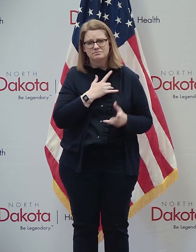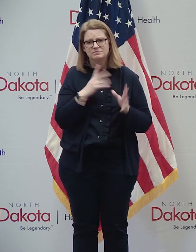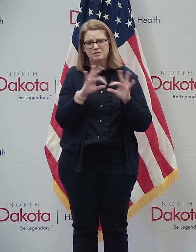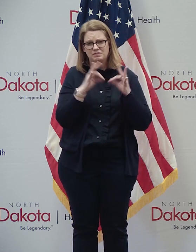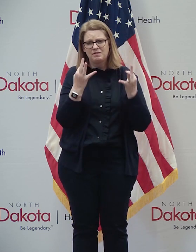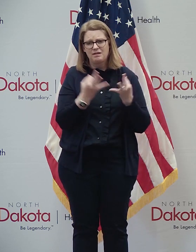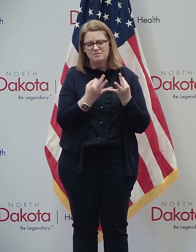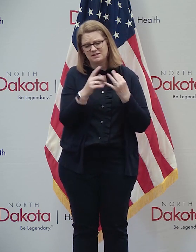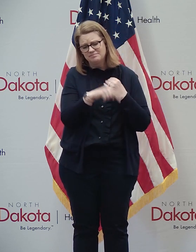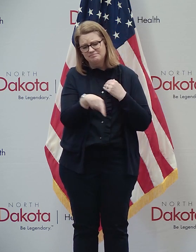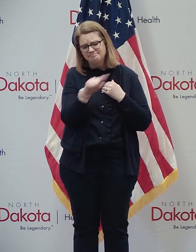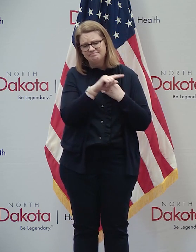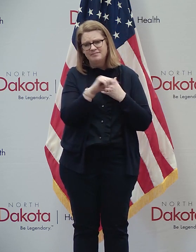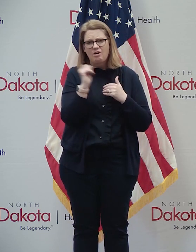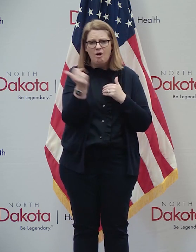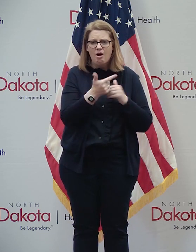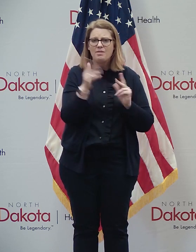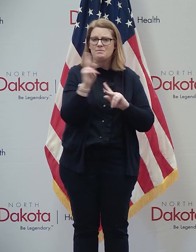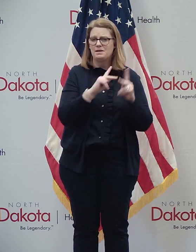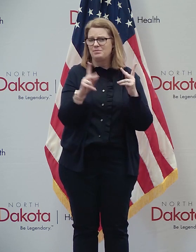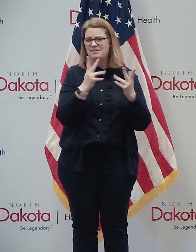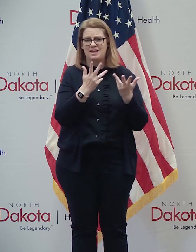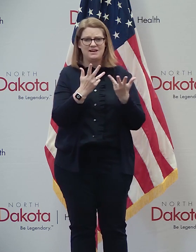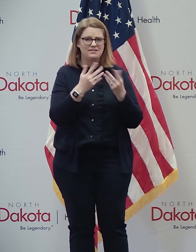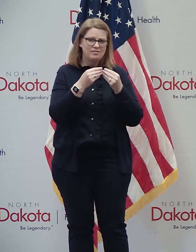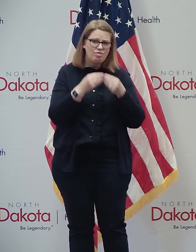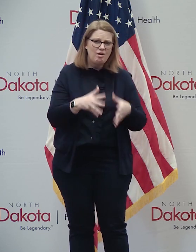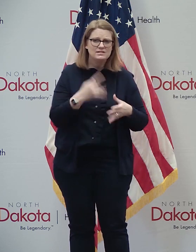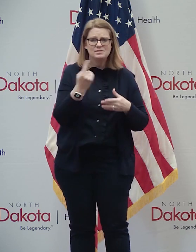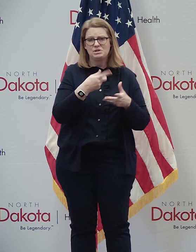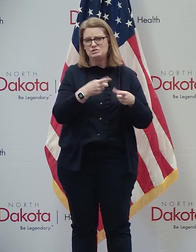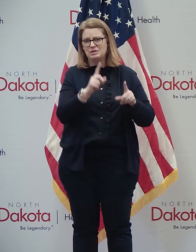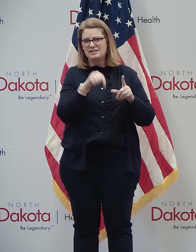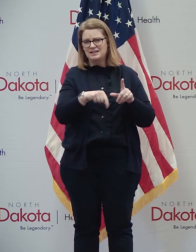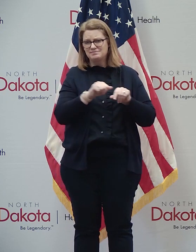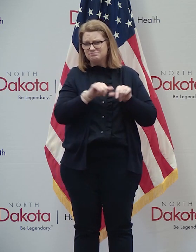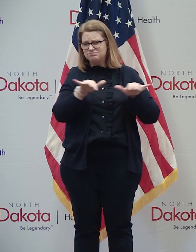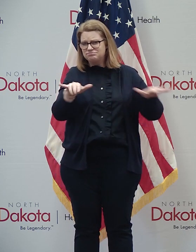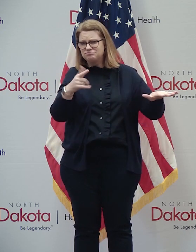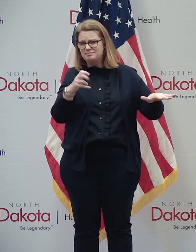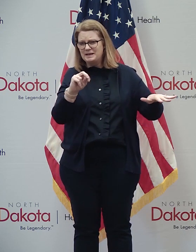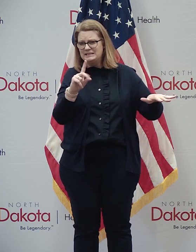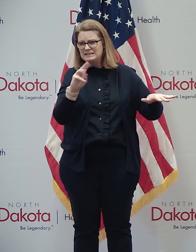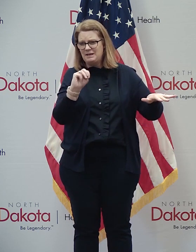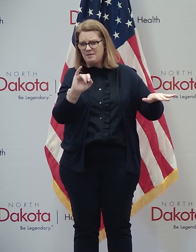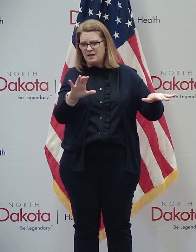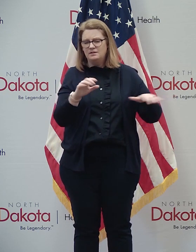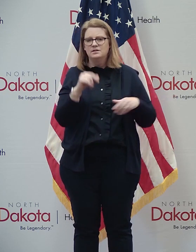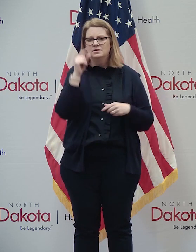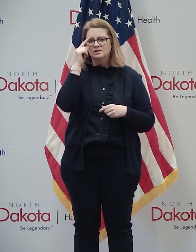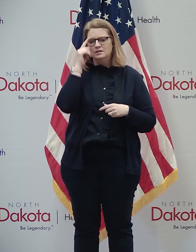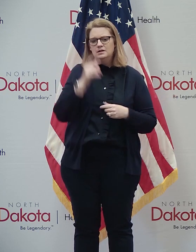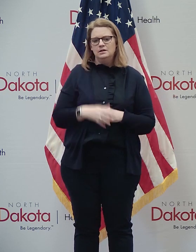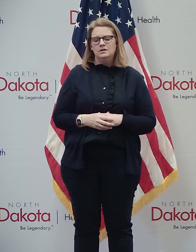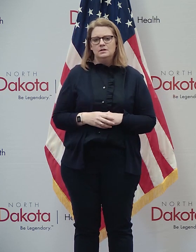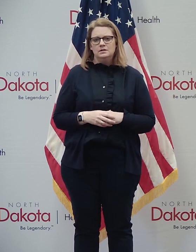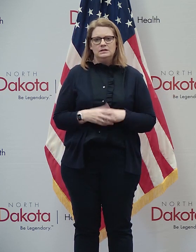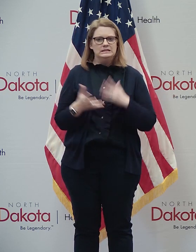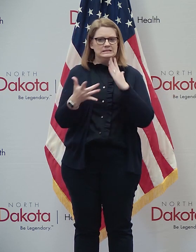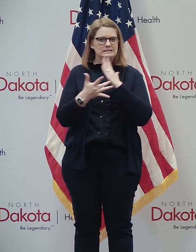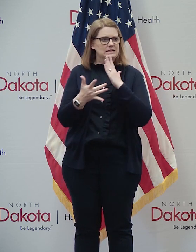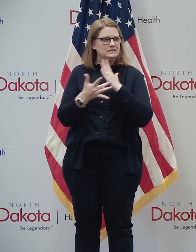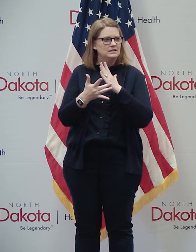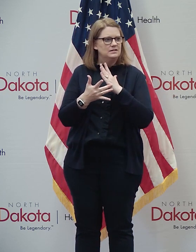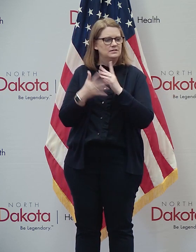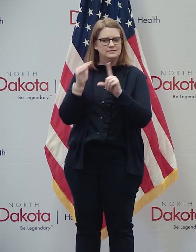and all the loved ones of those who've lost someone during this pandemic. Just as a technical note, I